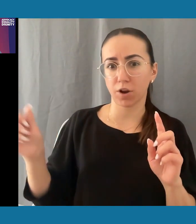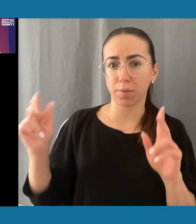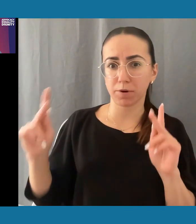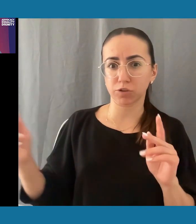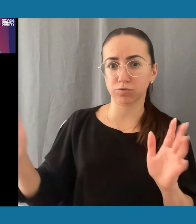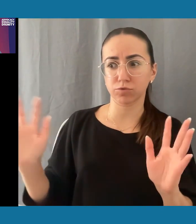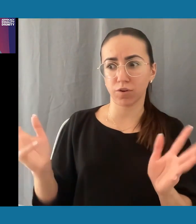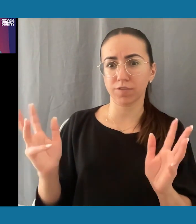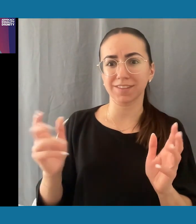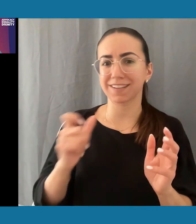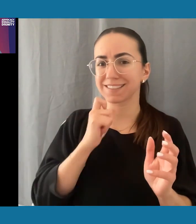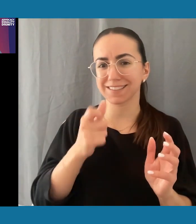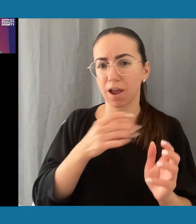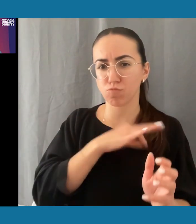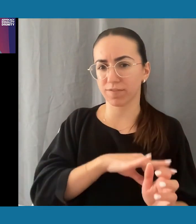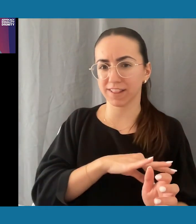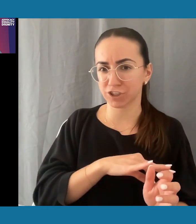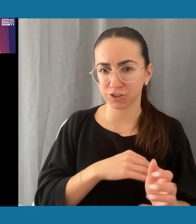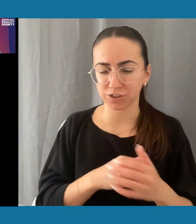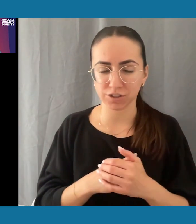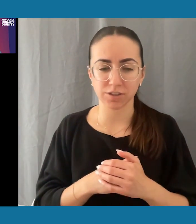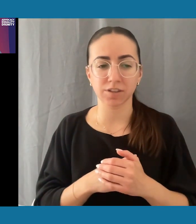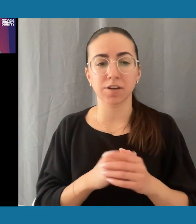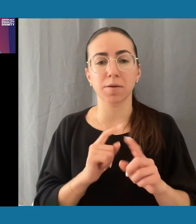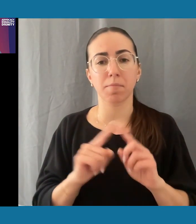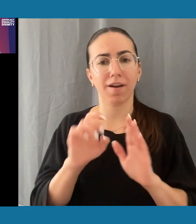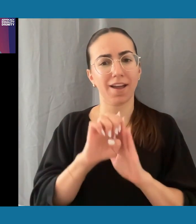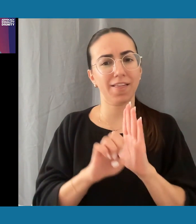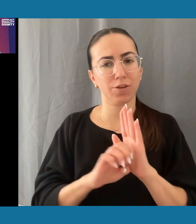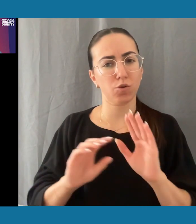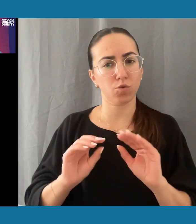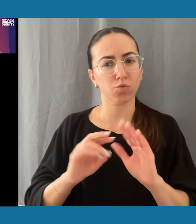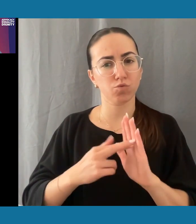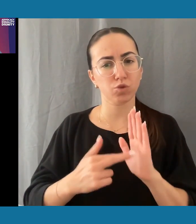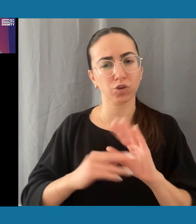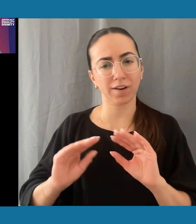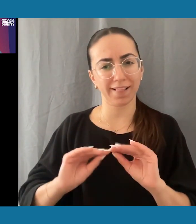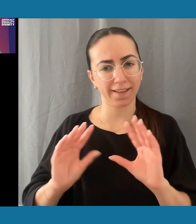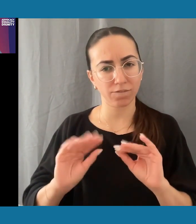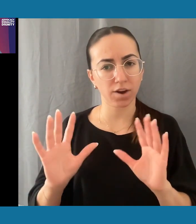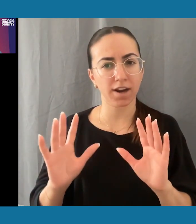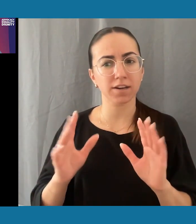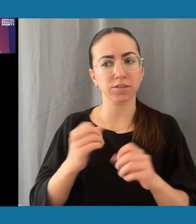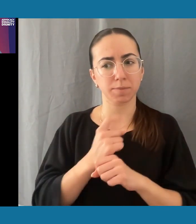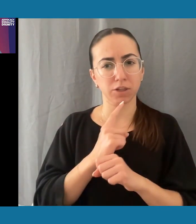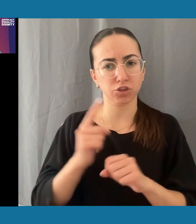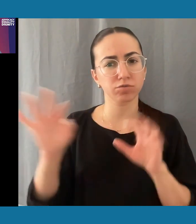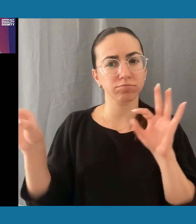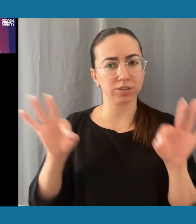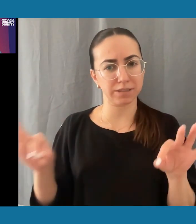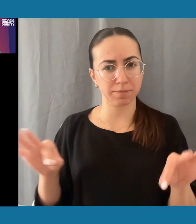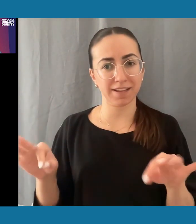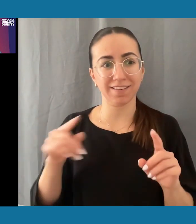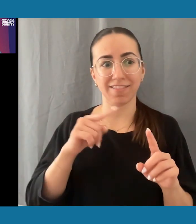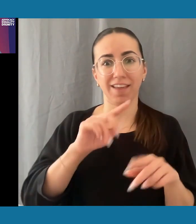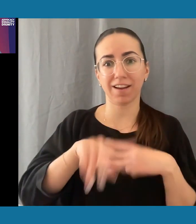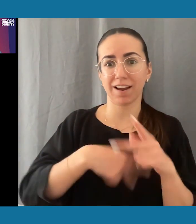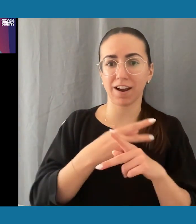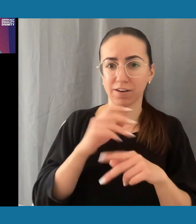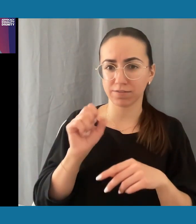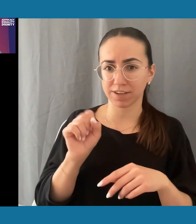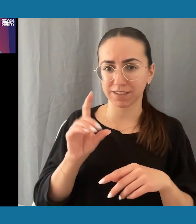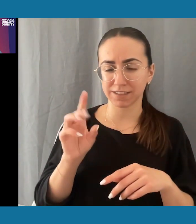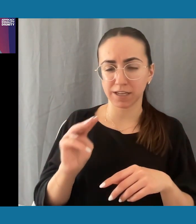longer privileged. But the ethical rules were clarified to explain that in these situations, that is no longer